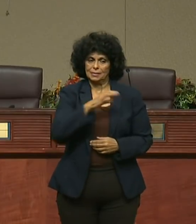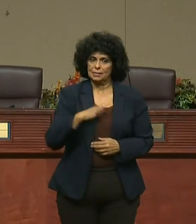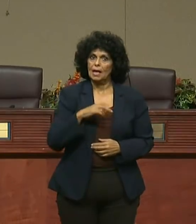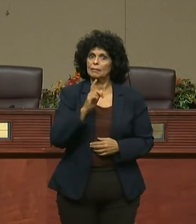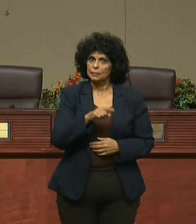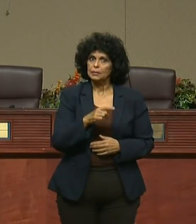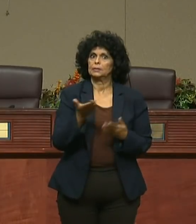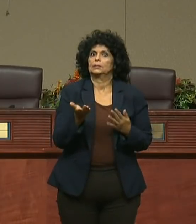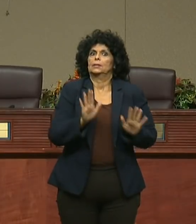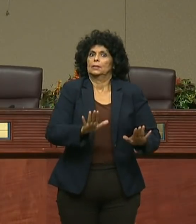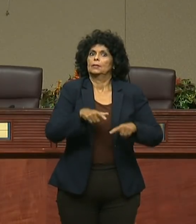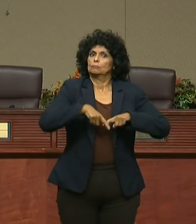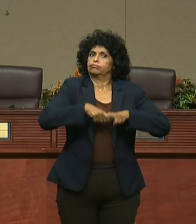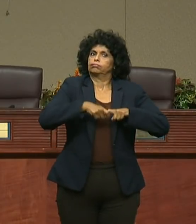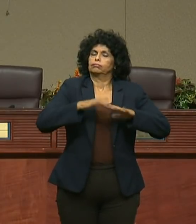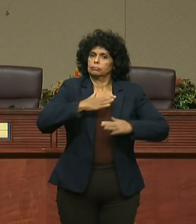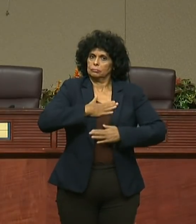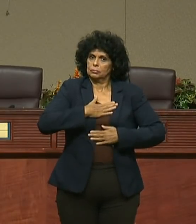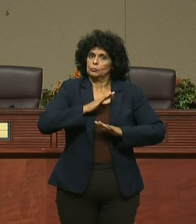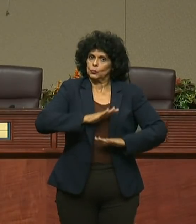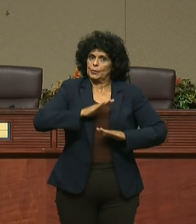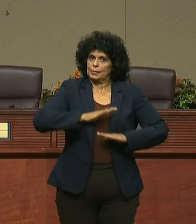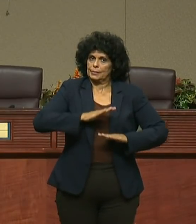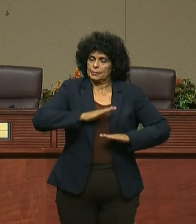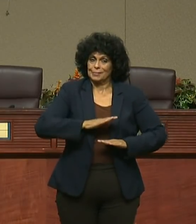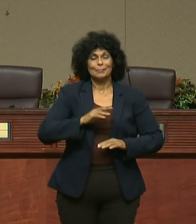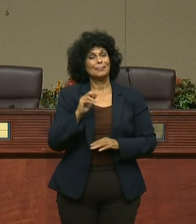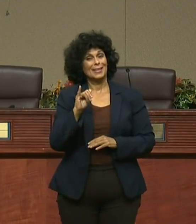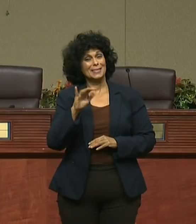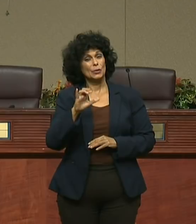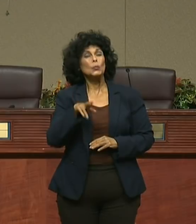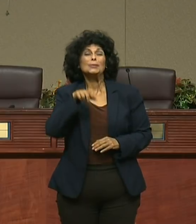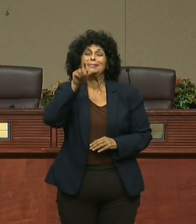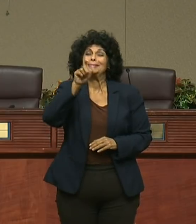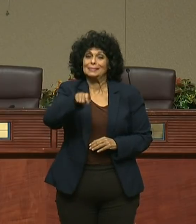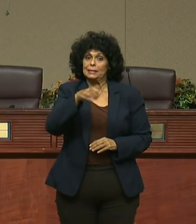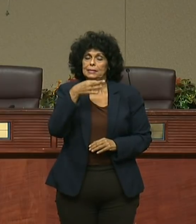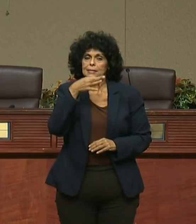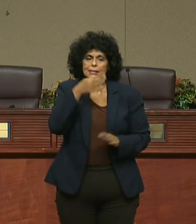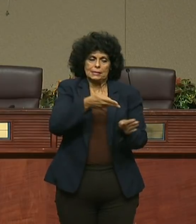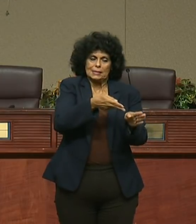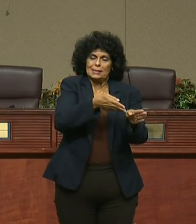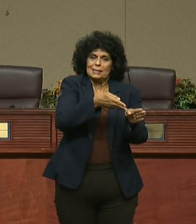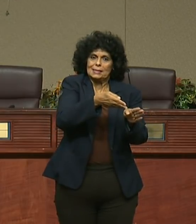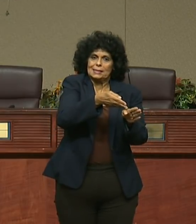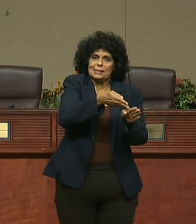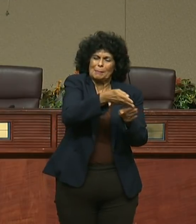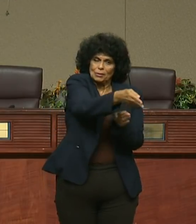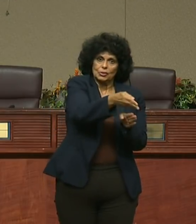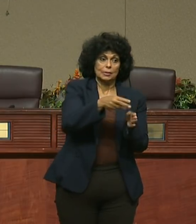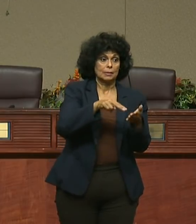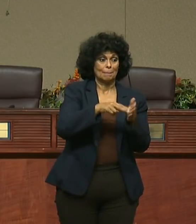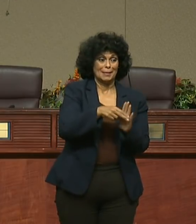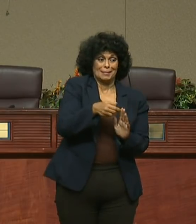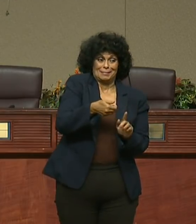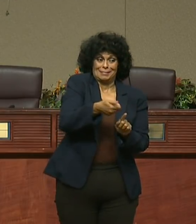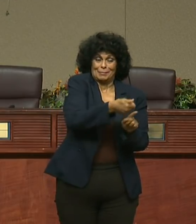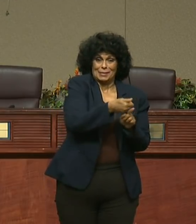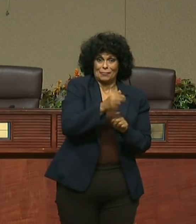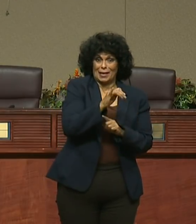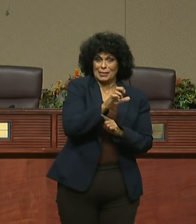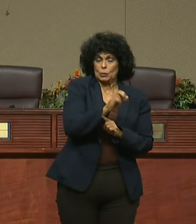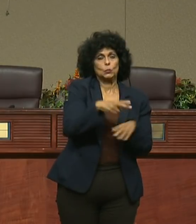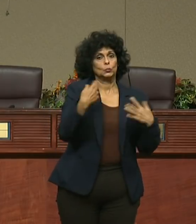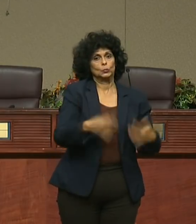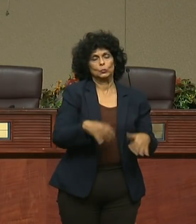break. And ICU care requires a special staff that requires years of training. So those are the points. Thank